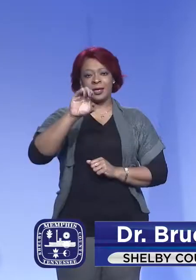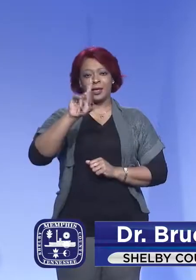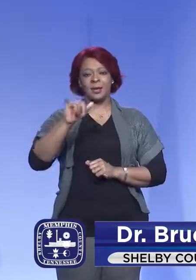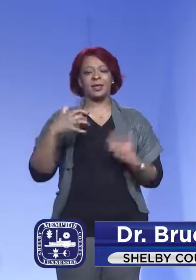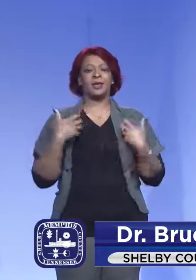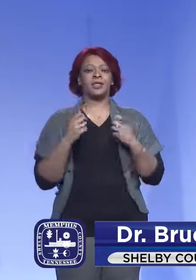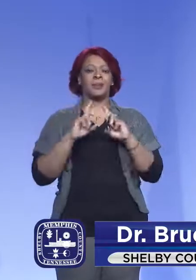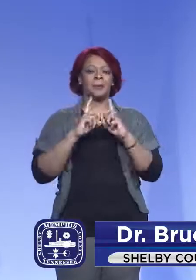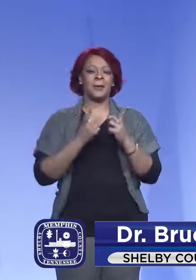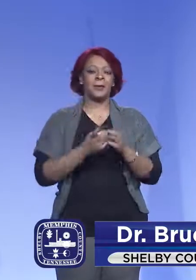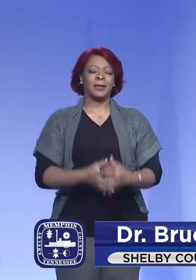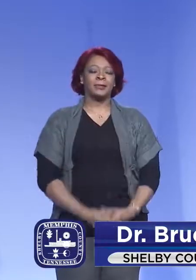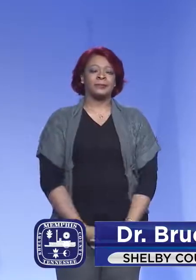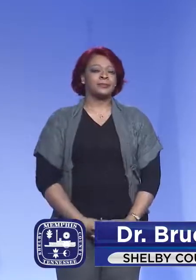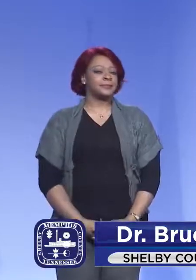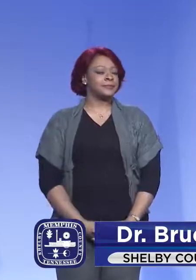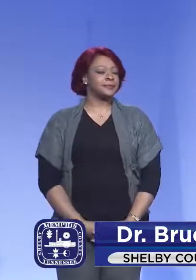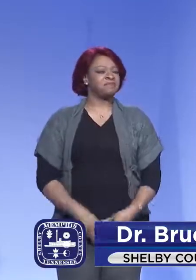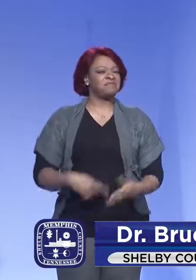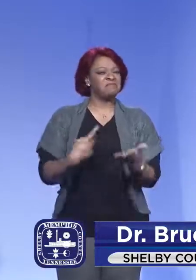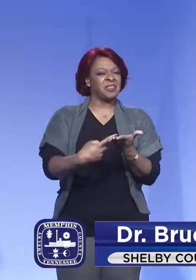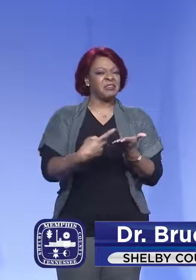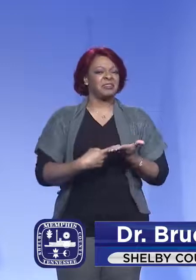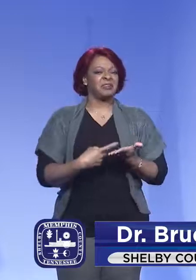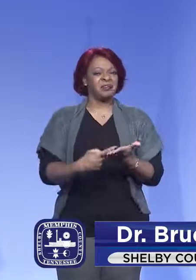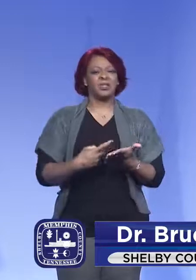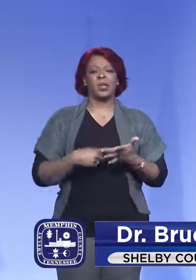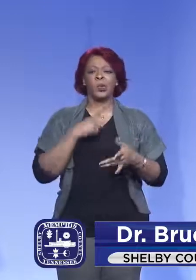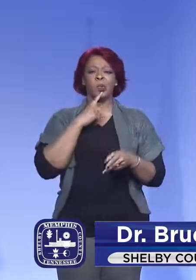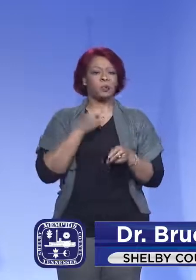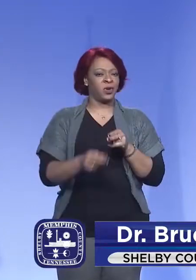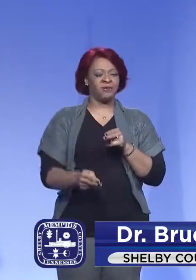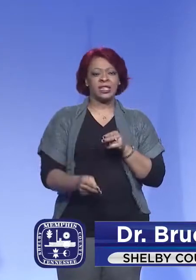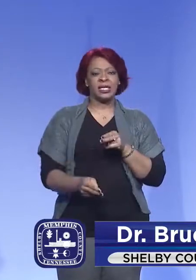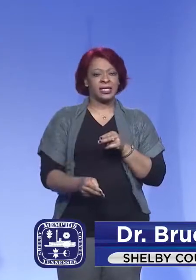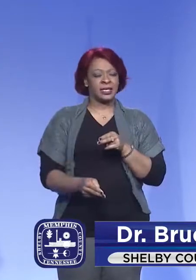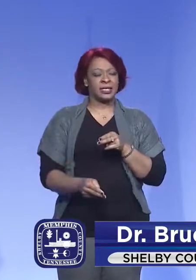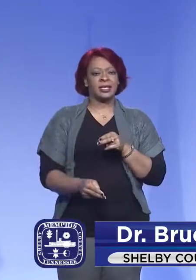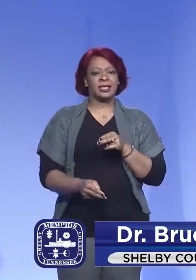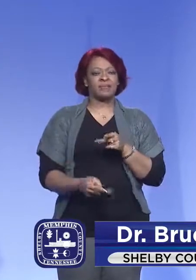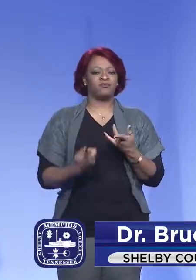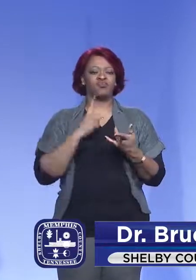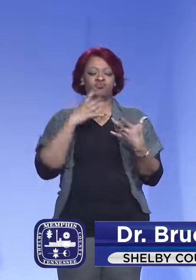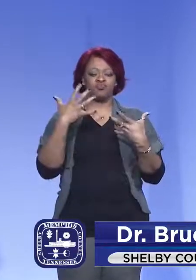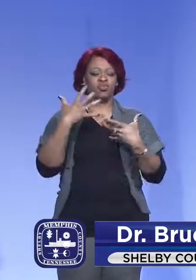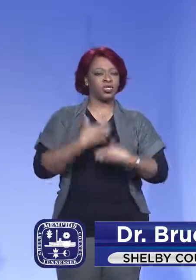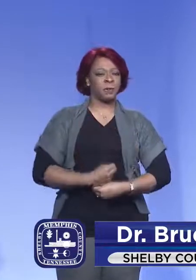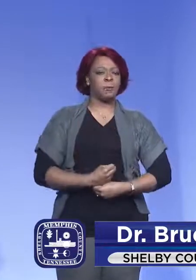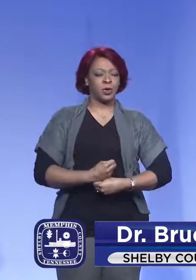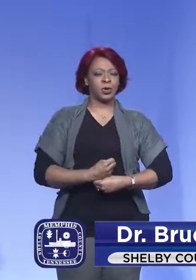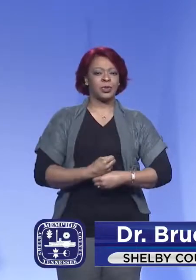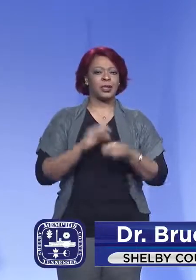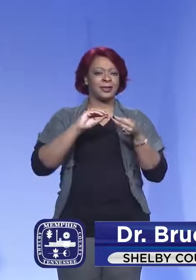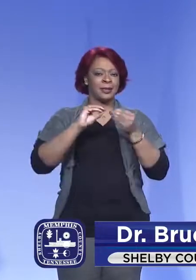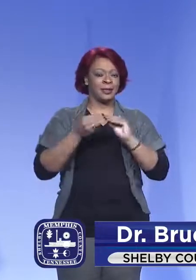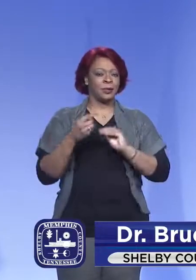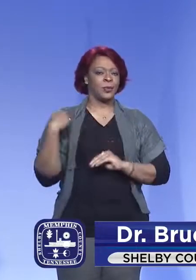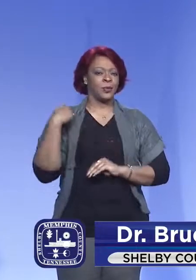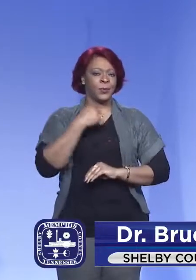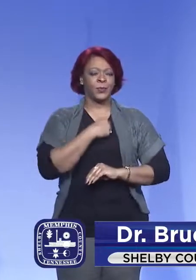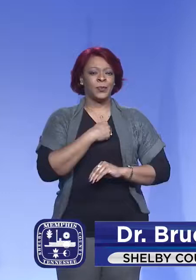Department. I just want to go over just briefly a summary of some data that we